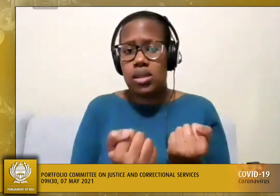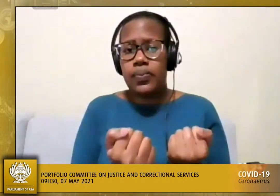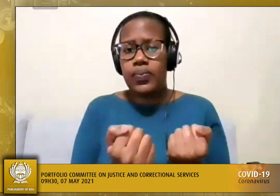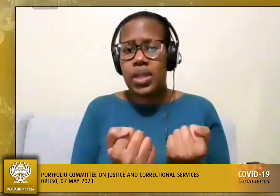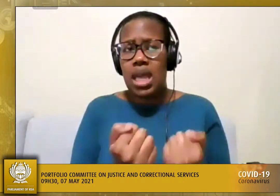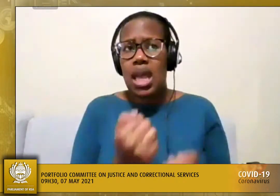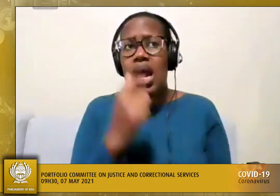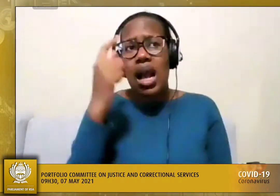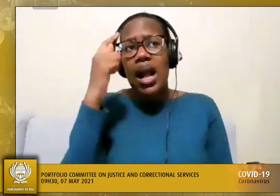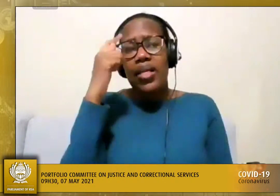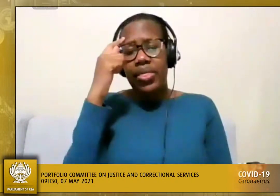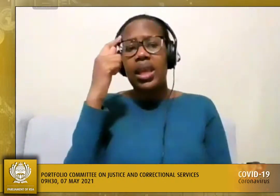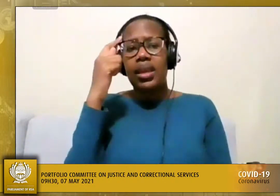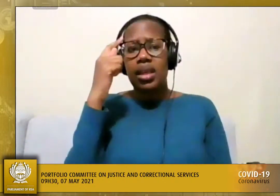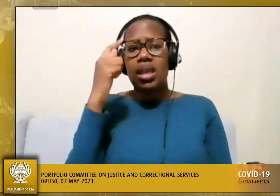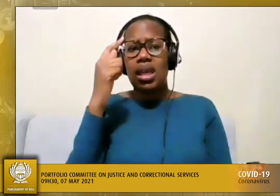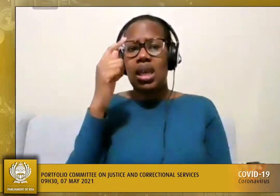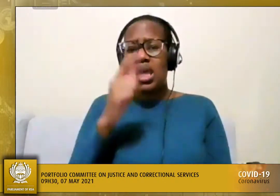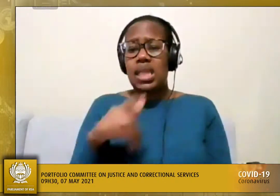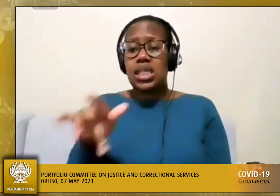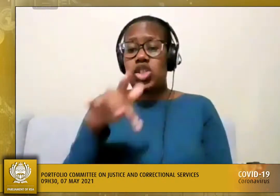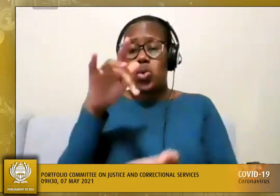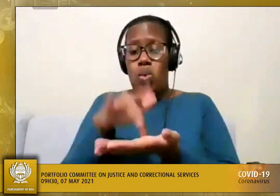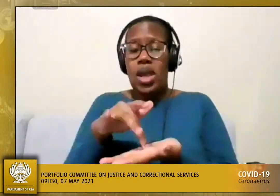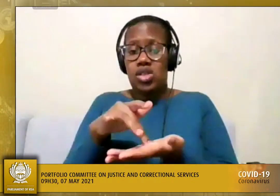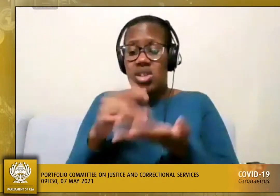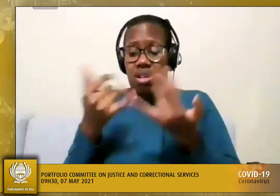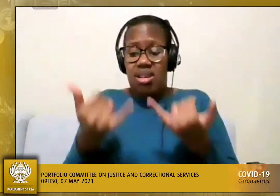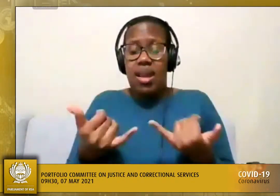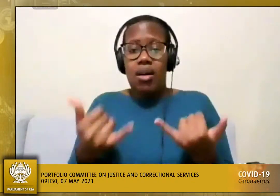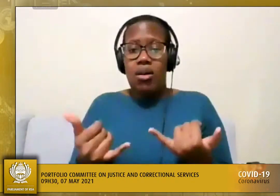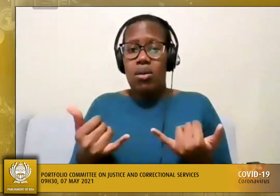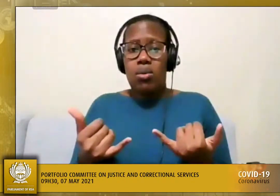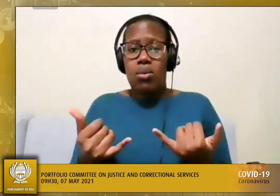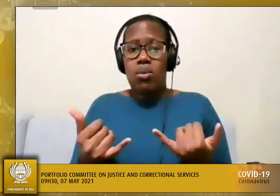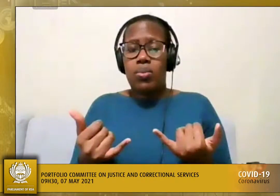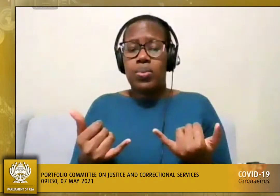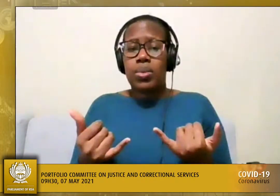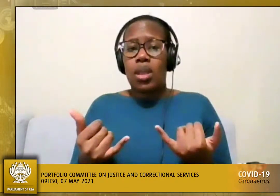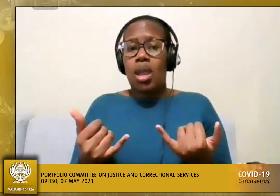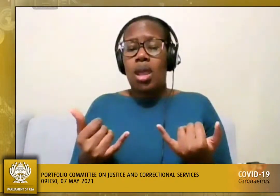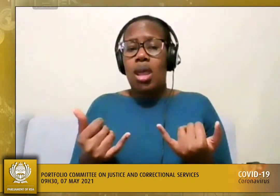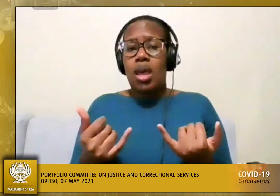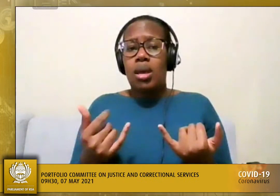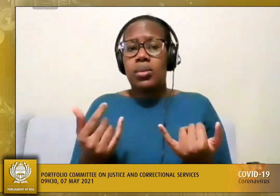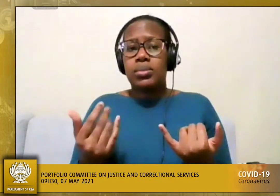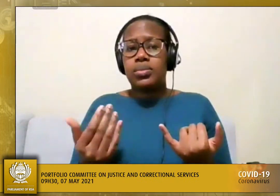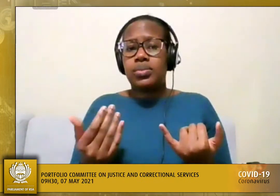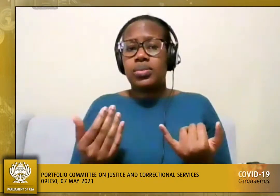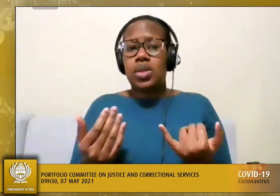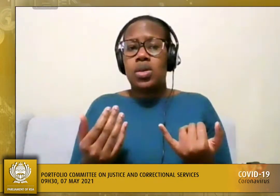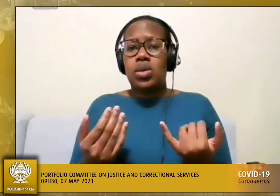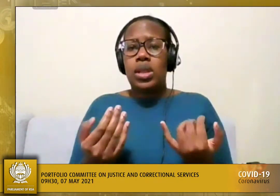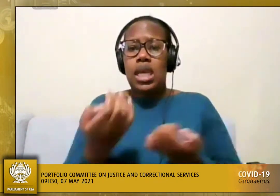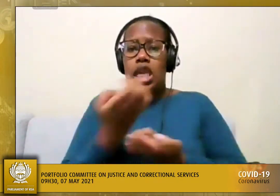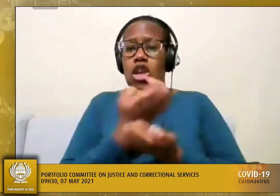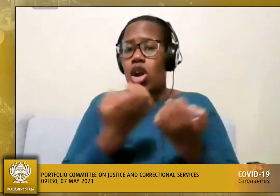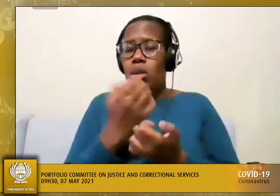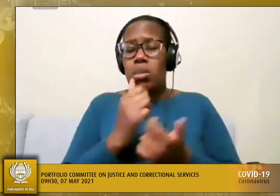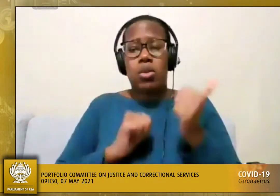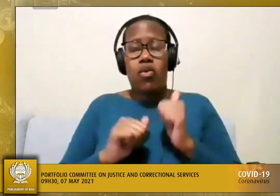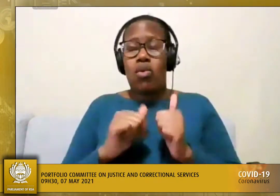I think the situation that we are in now with the economy performing very